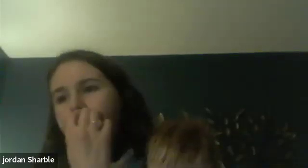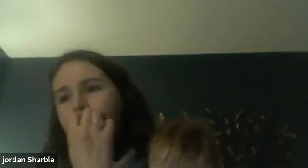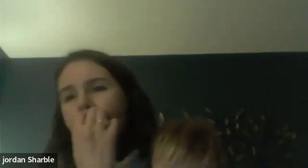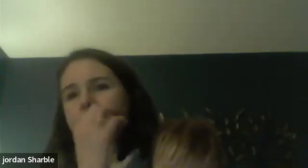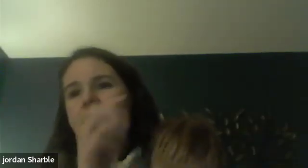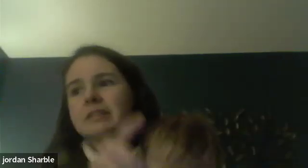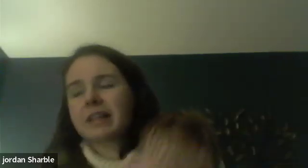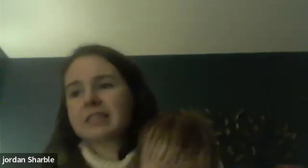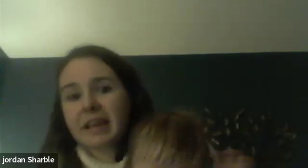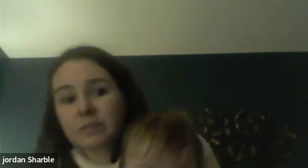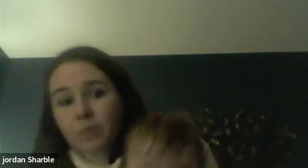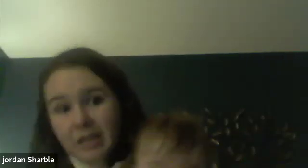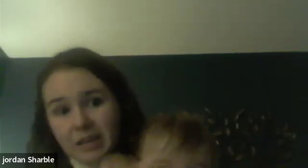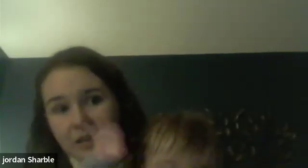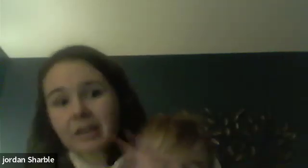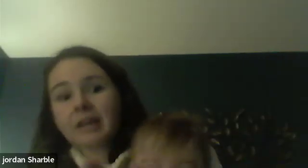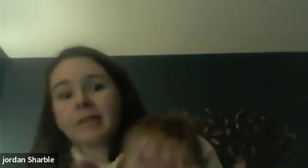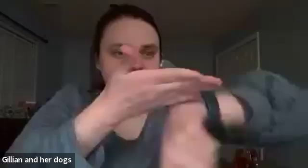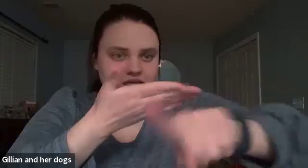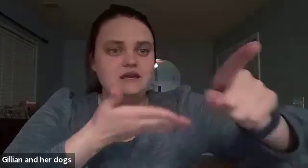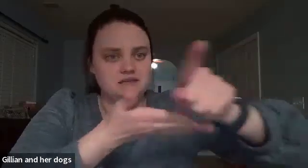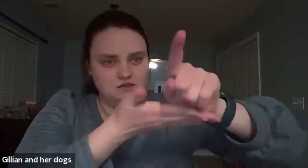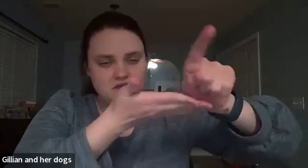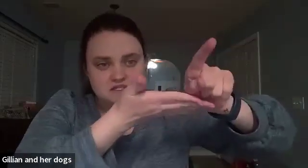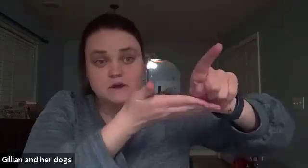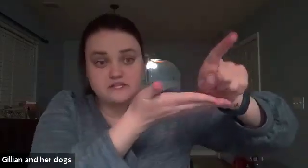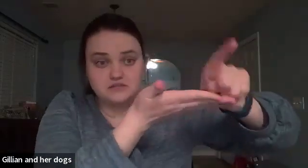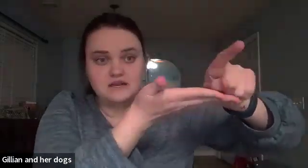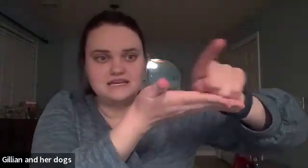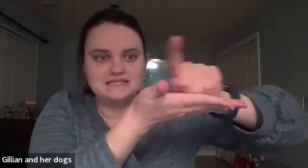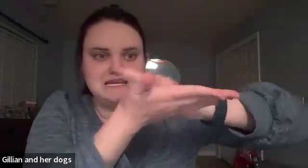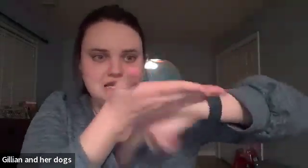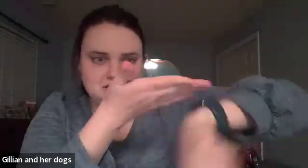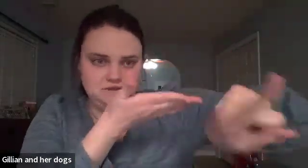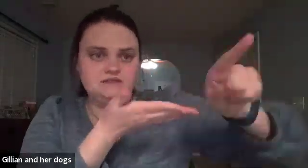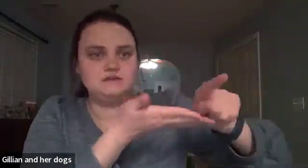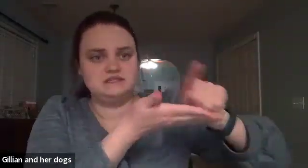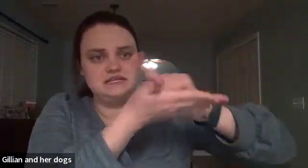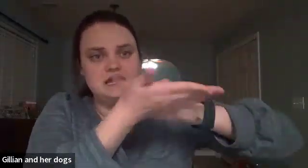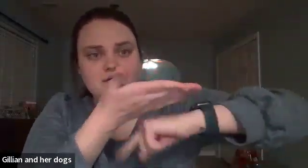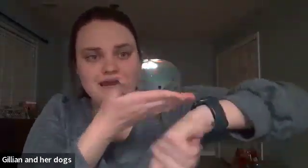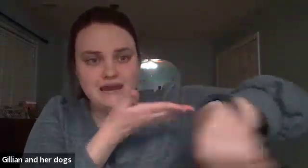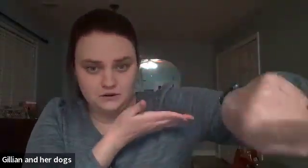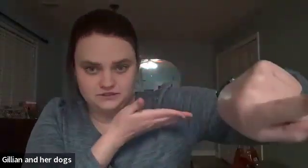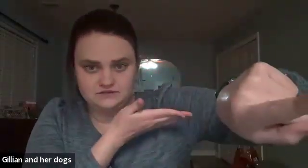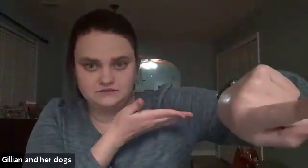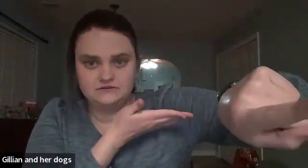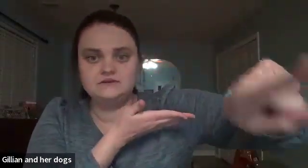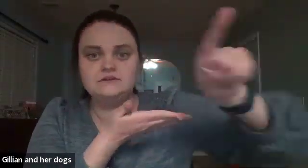what was so that's next week? Next week. Yes. So this way that you like is next week. So it's down and out. And